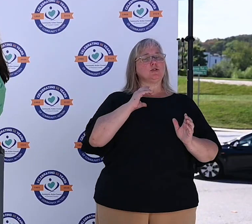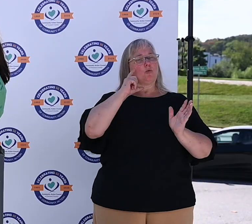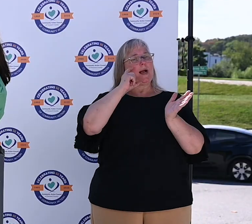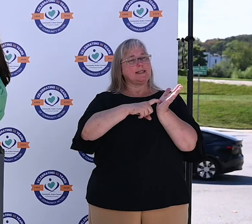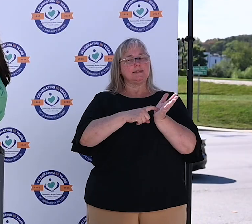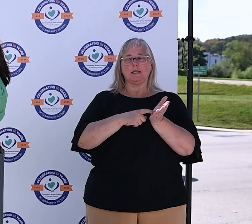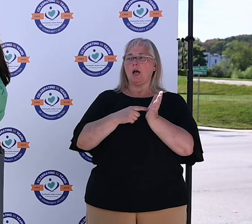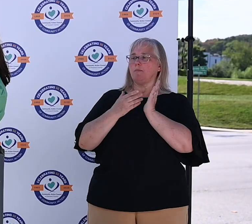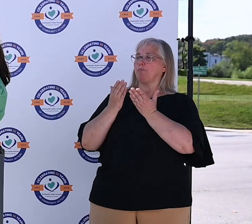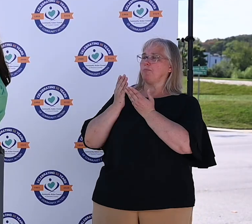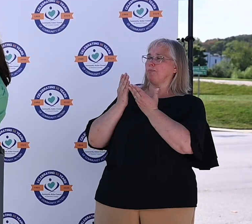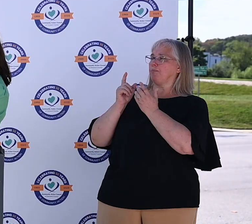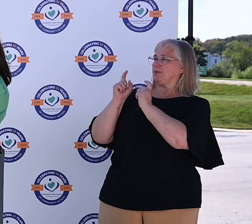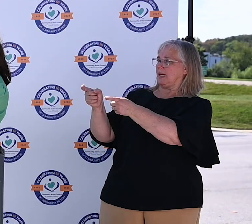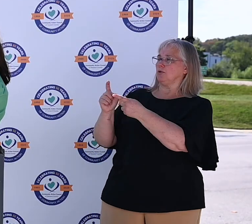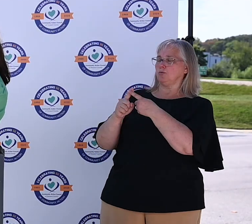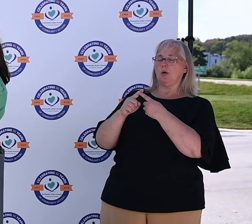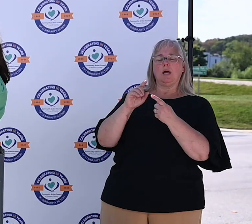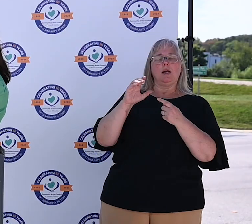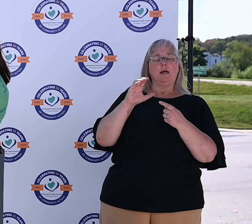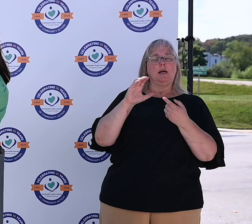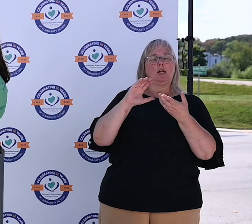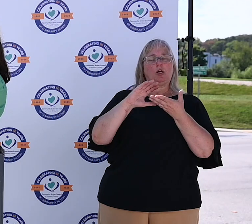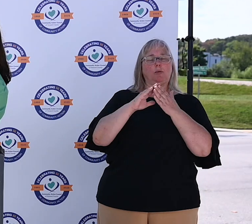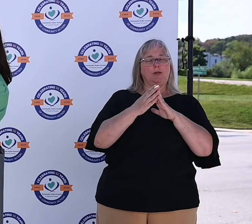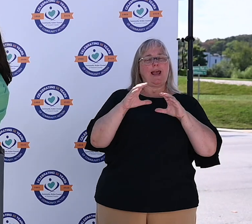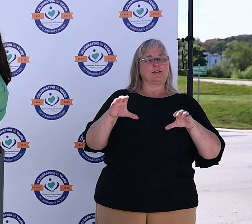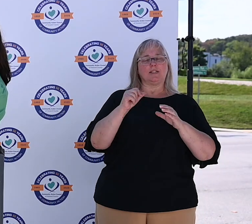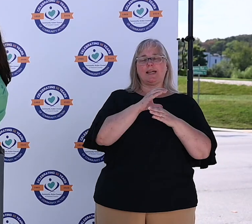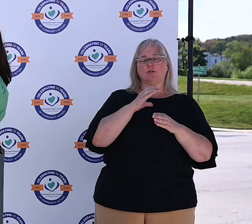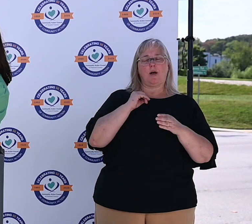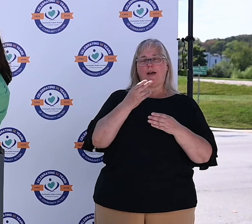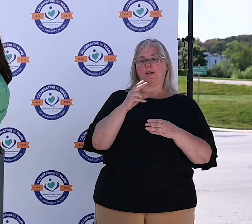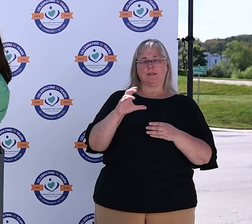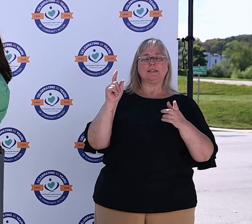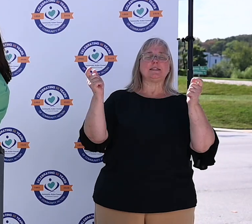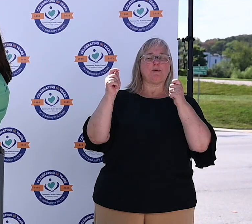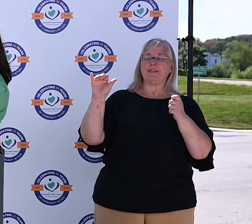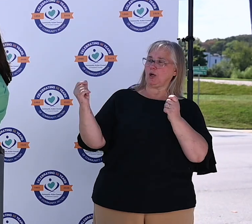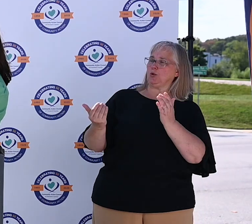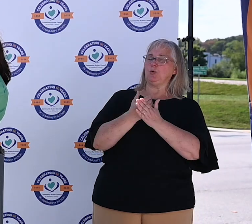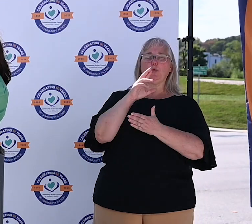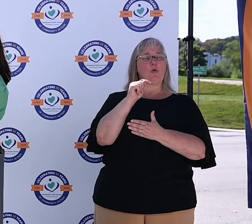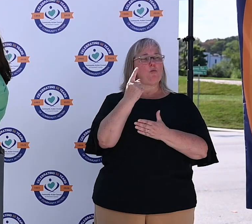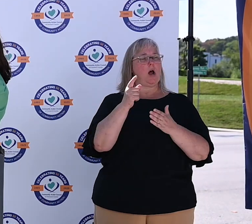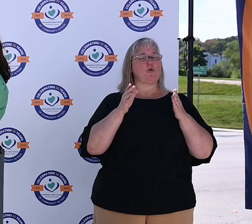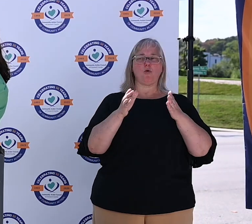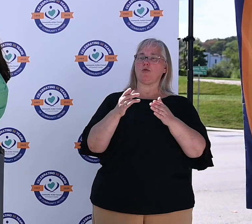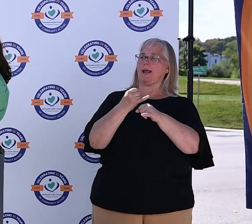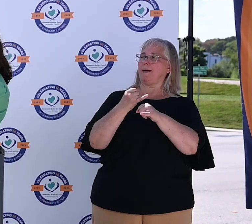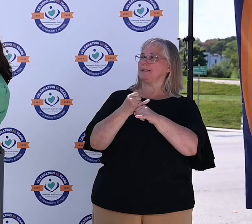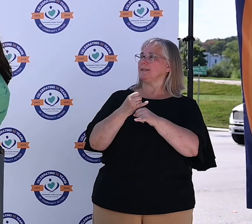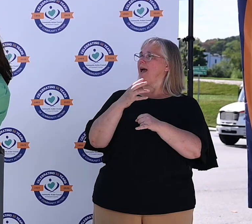Recognition presented to the Community Action Council of Howard County in celebration of their brand new Route 1 Corridor